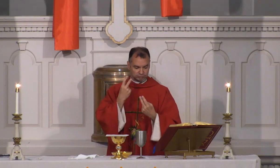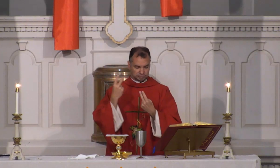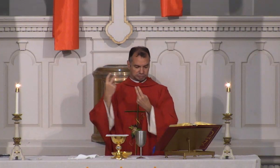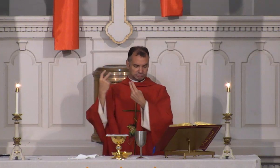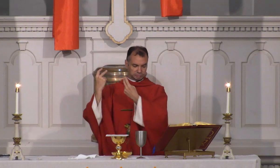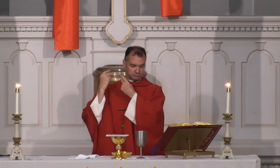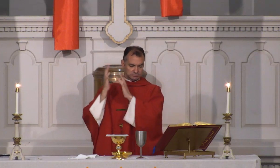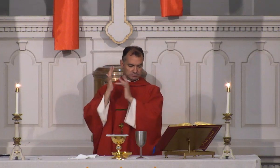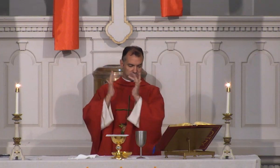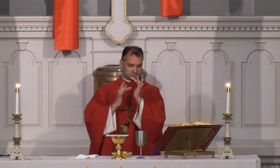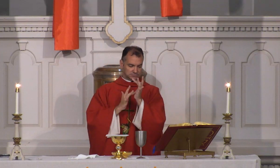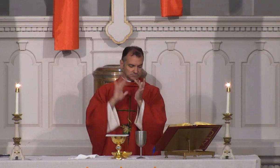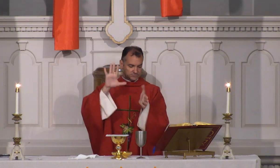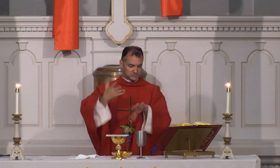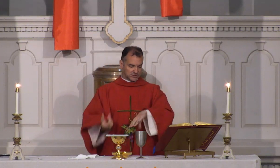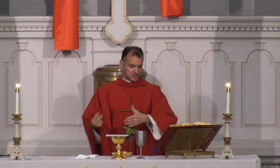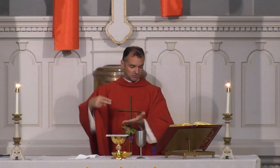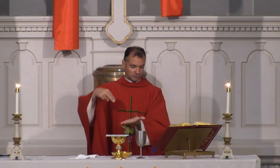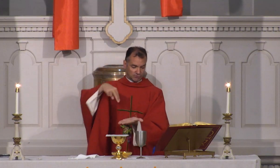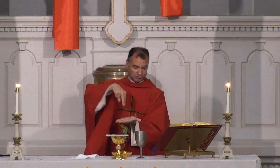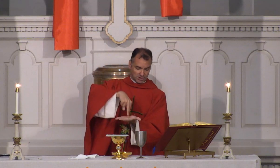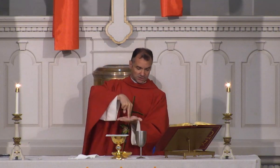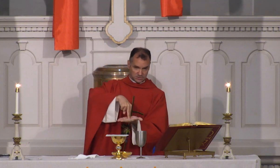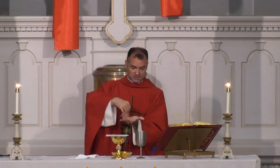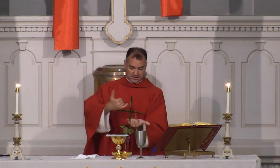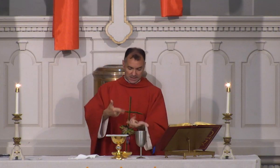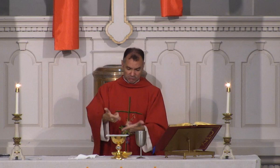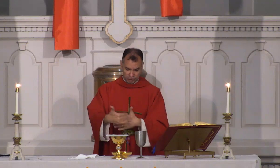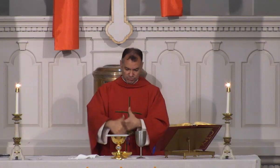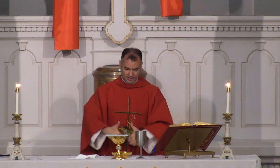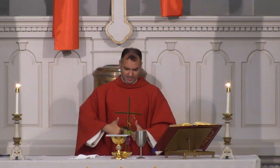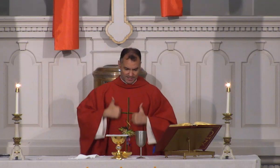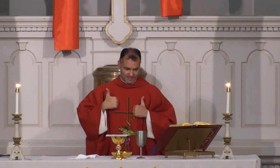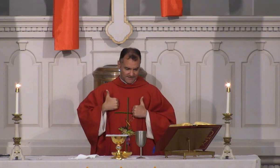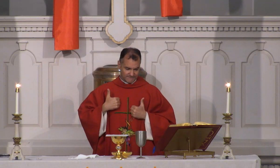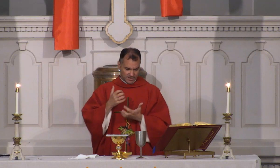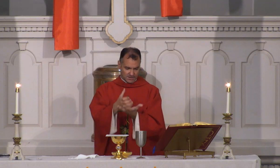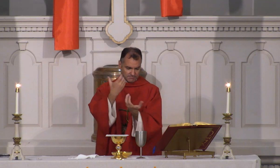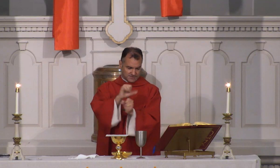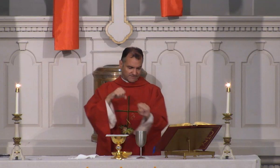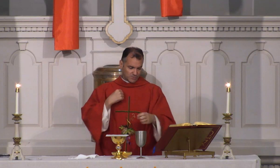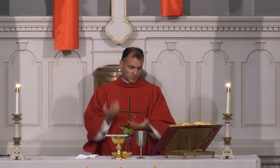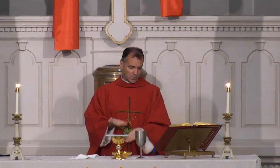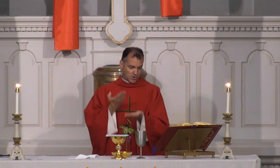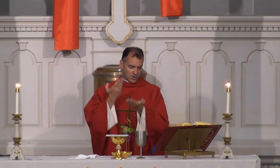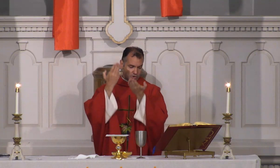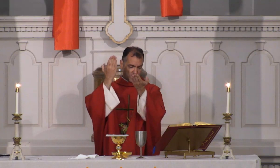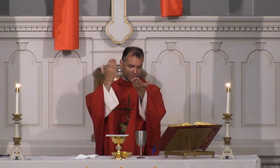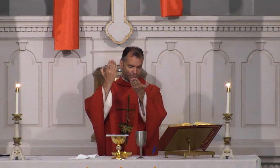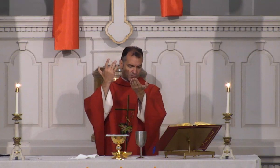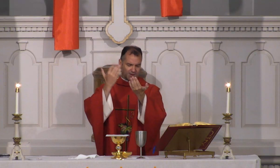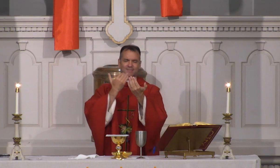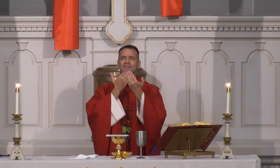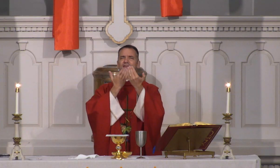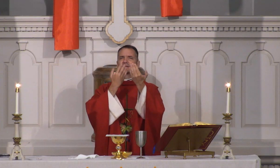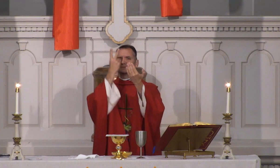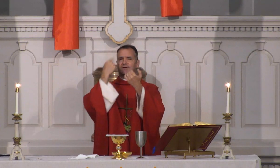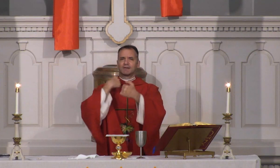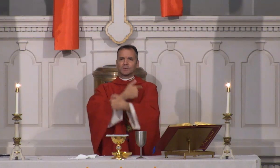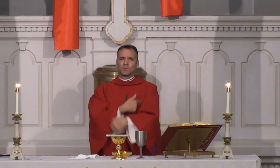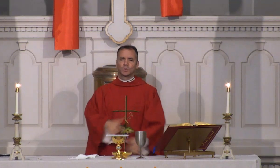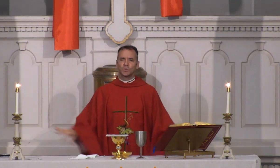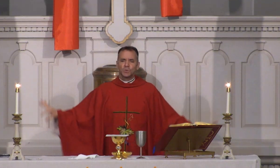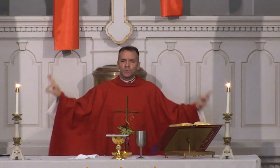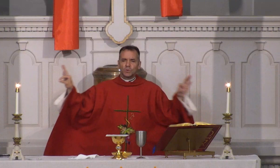Therefore, as we celebrate the memorial of his death and resurrection, we offer you, Lord, the bread of life and the chalice of